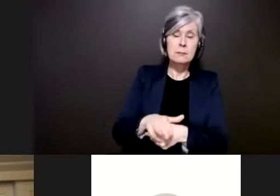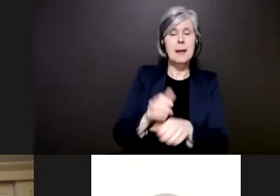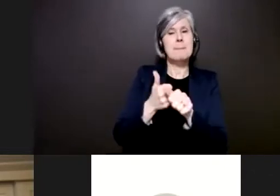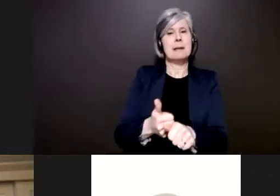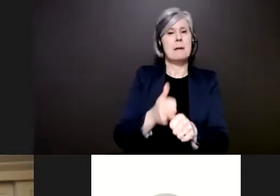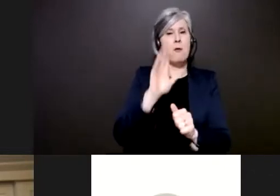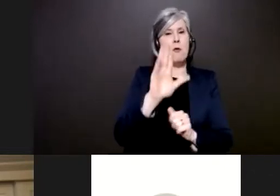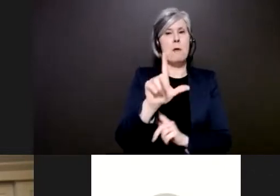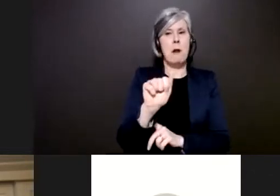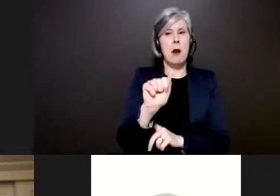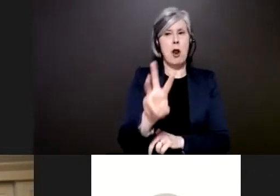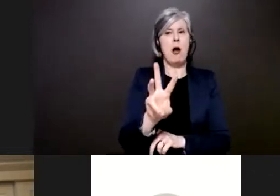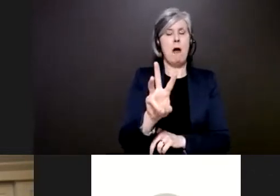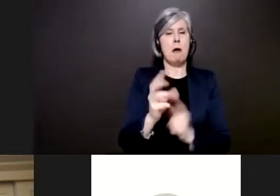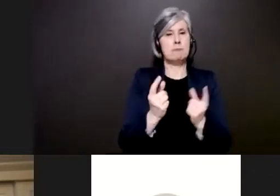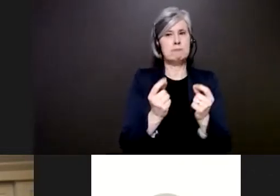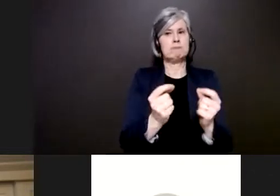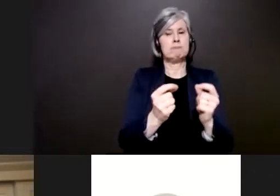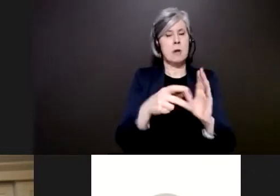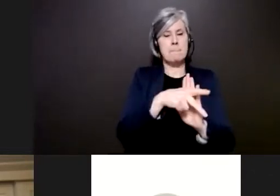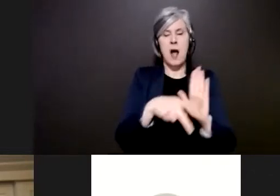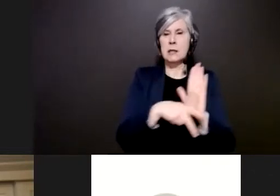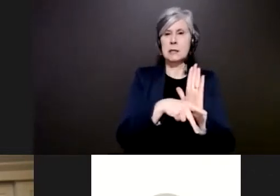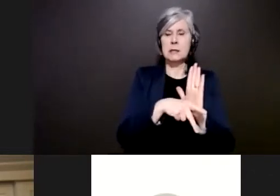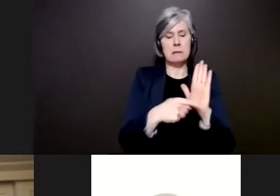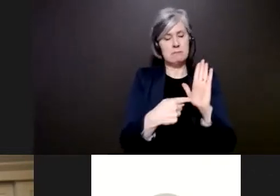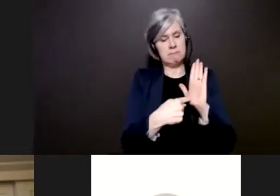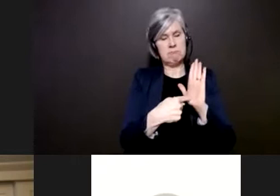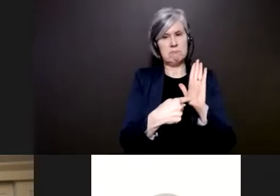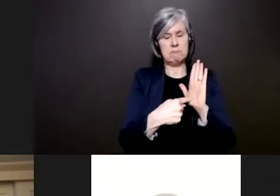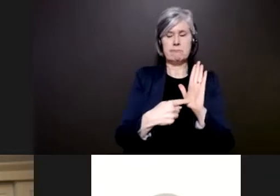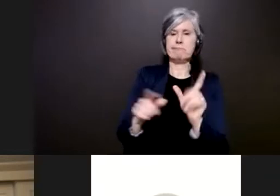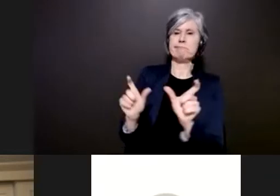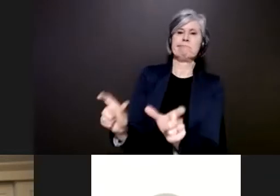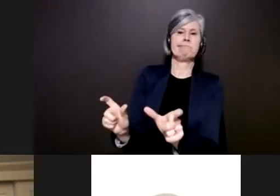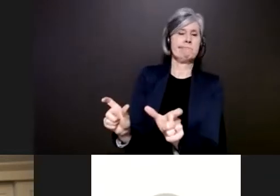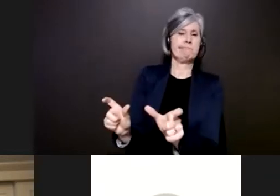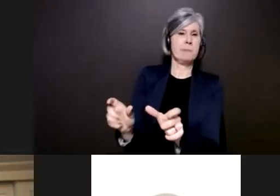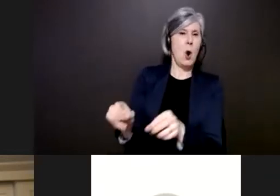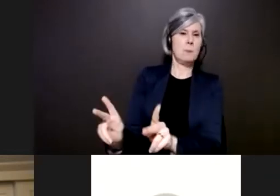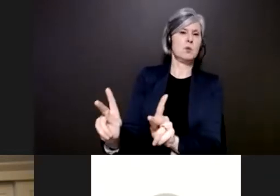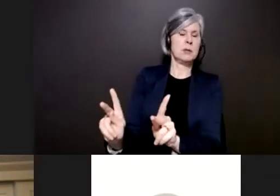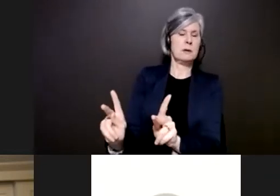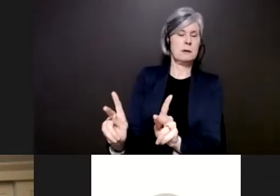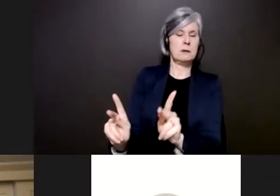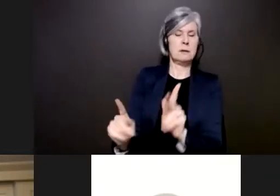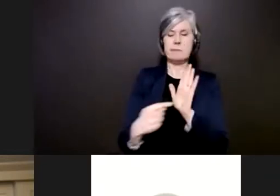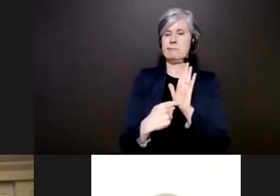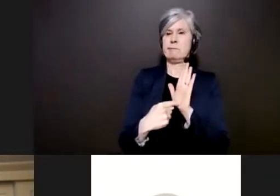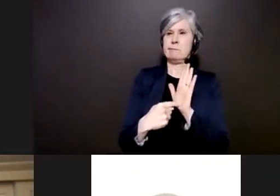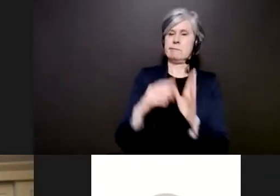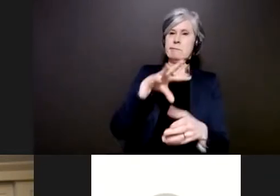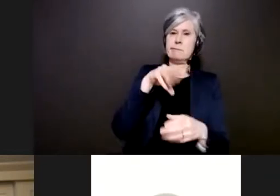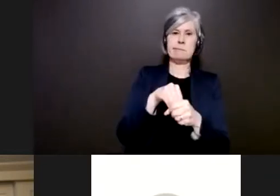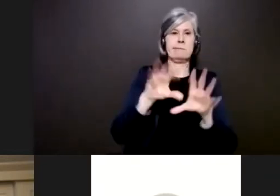institutions that unfairly restrict opportunities and systematically disadvantage older people simply